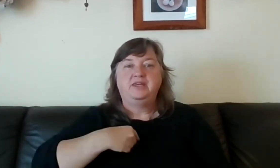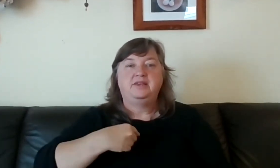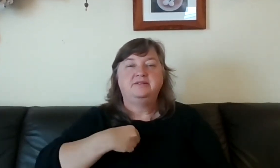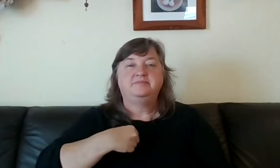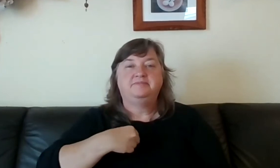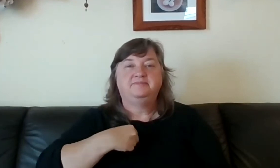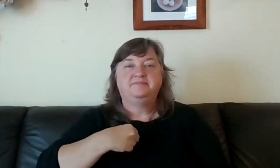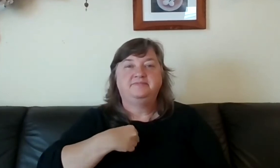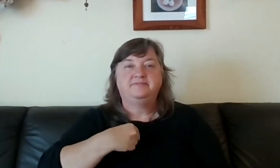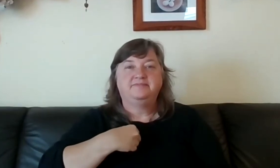Me.